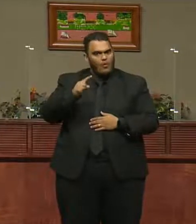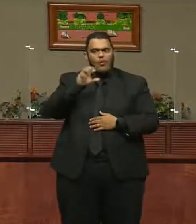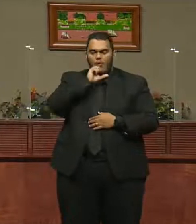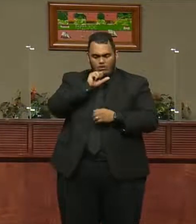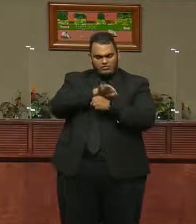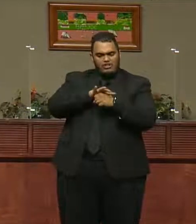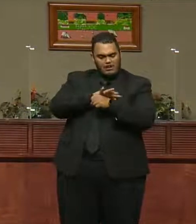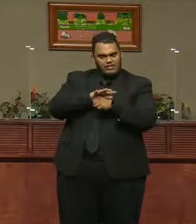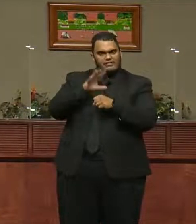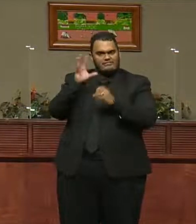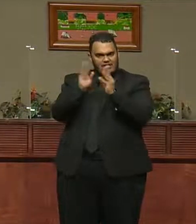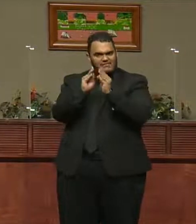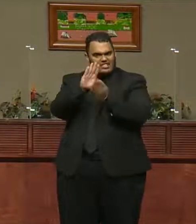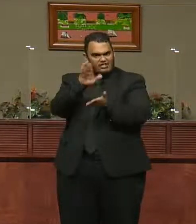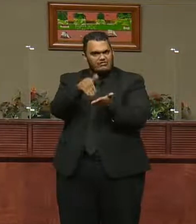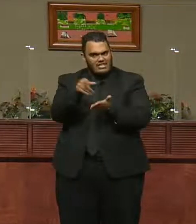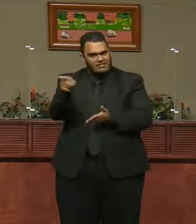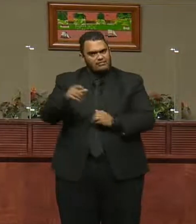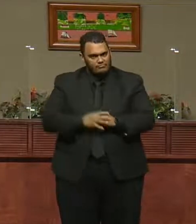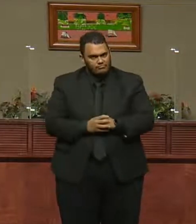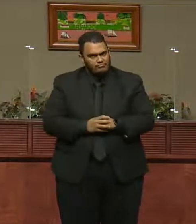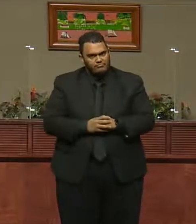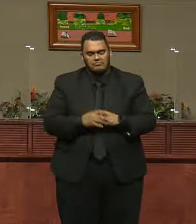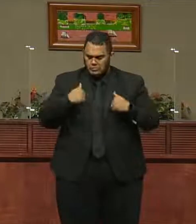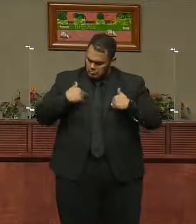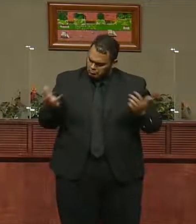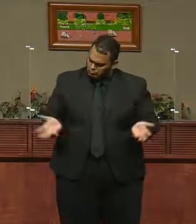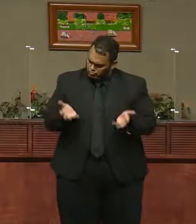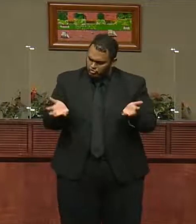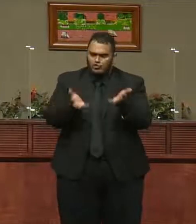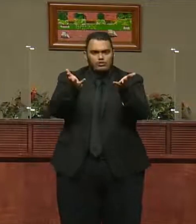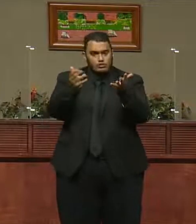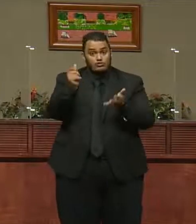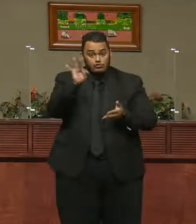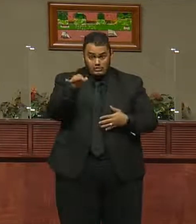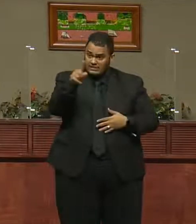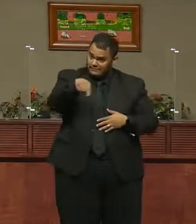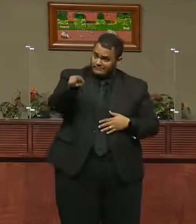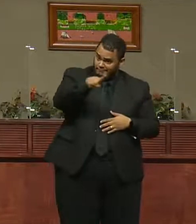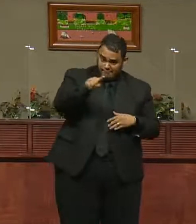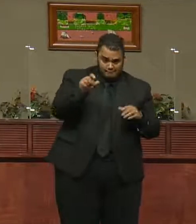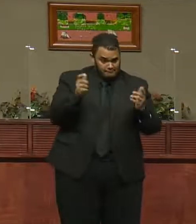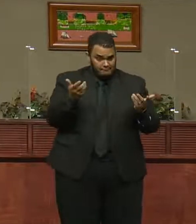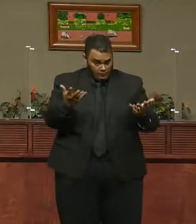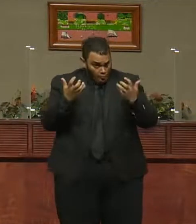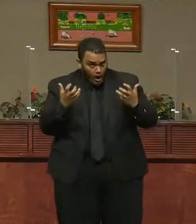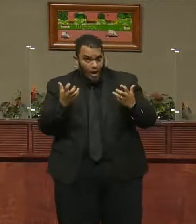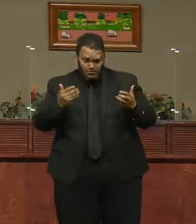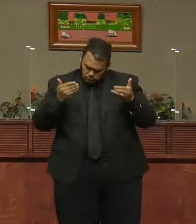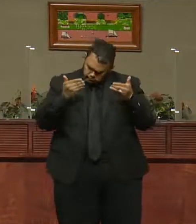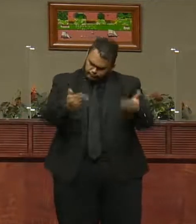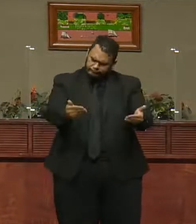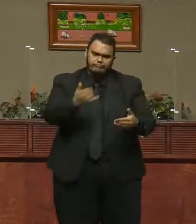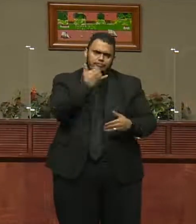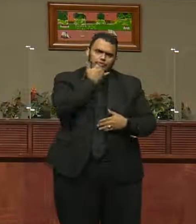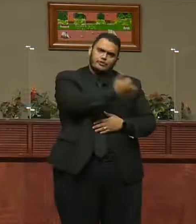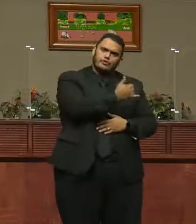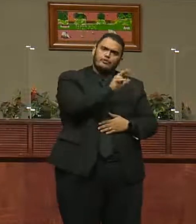to get vaccinated to be able to call us through 311 or go to our website.